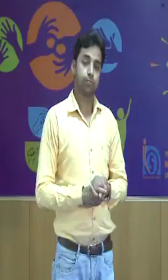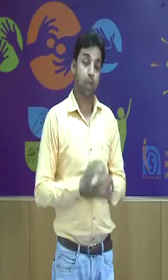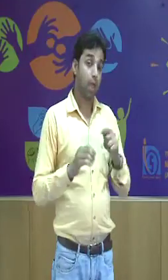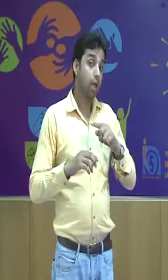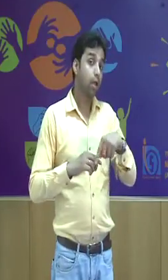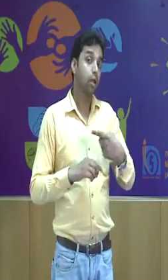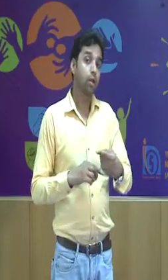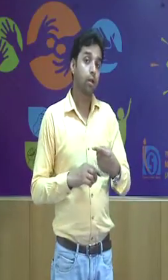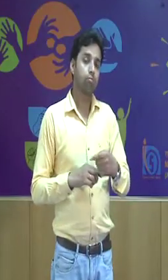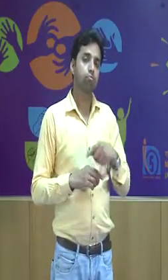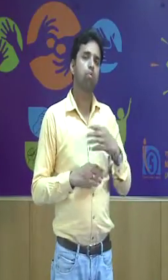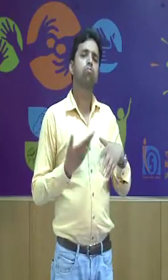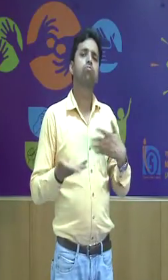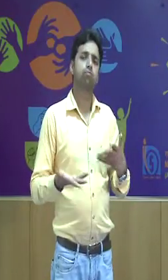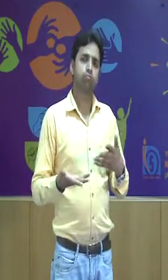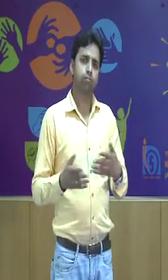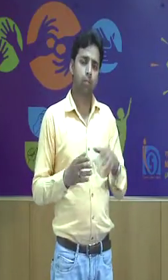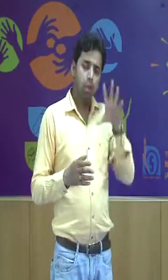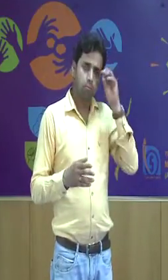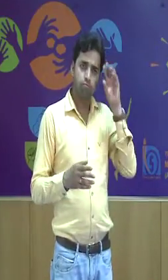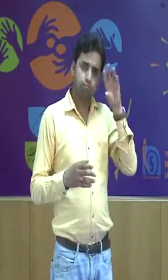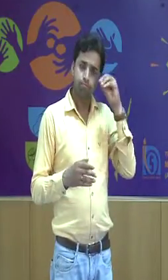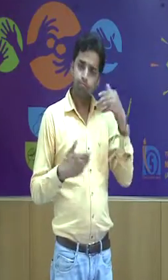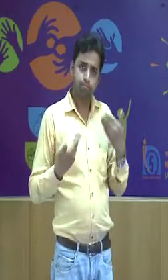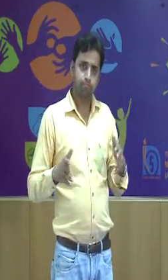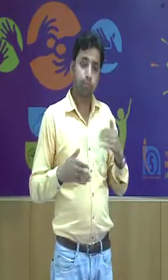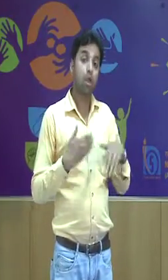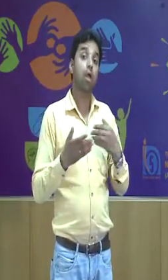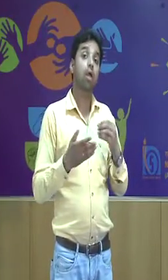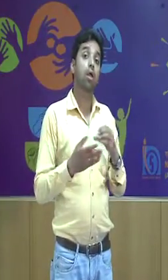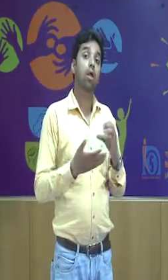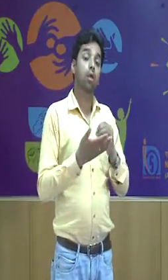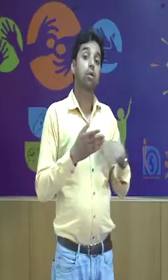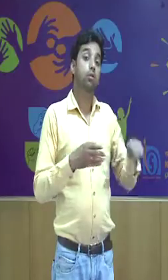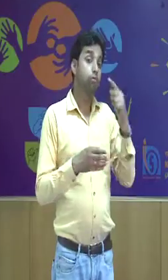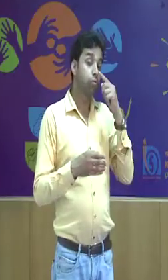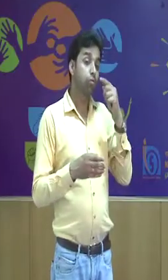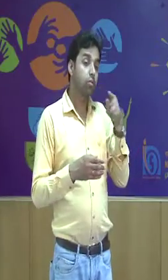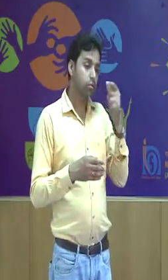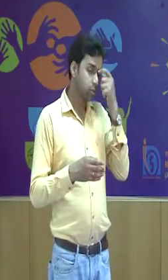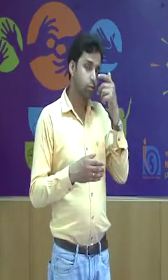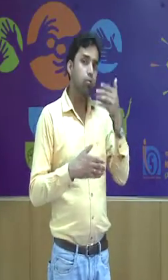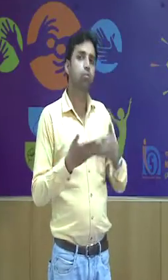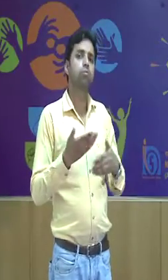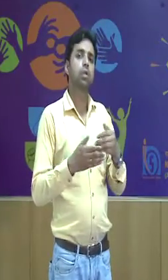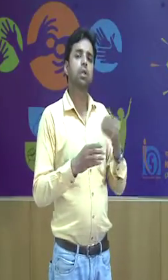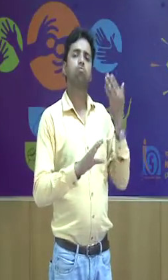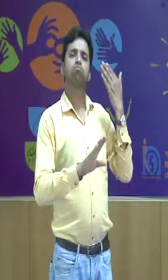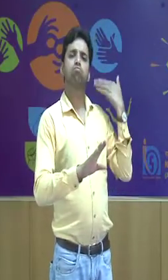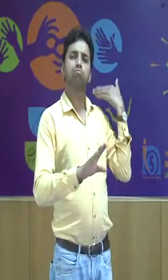Next, we also learned about the condition of women during ancient time,